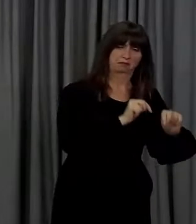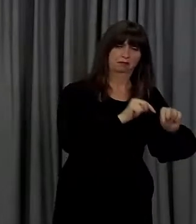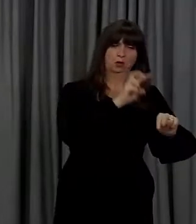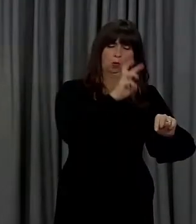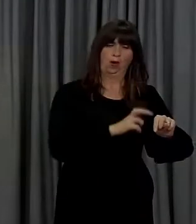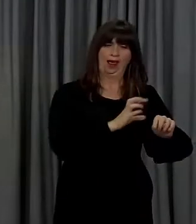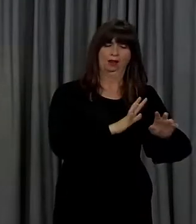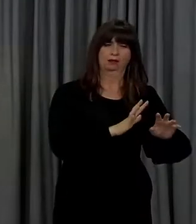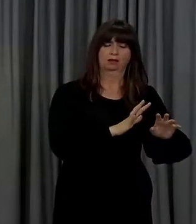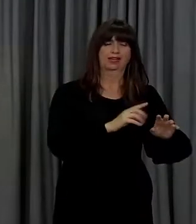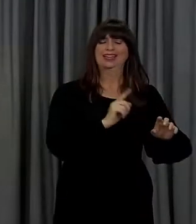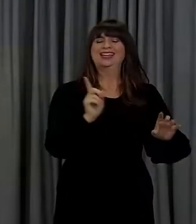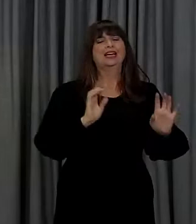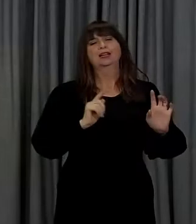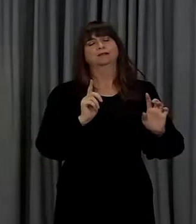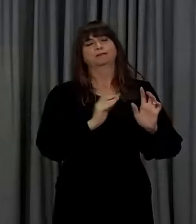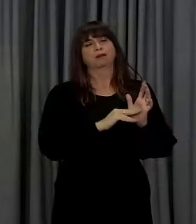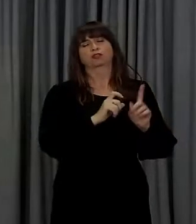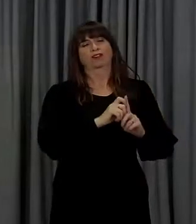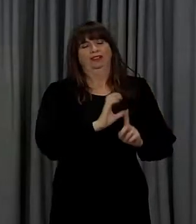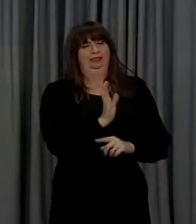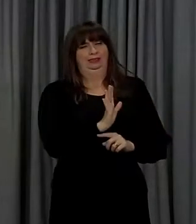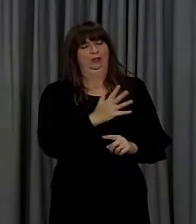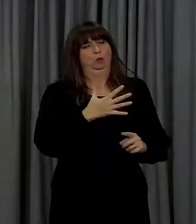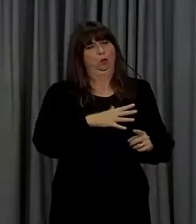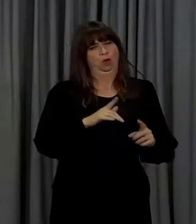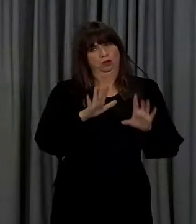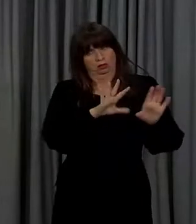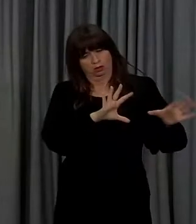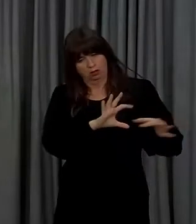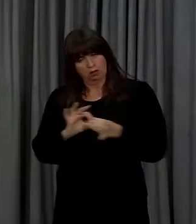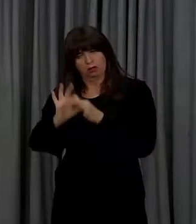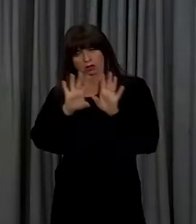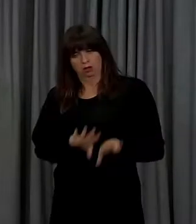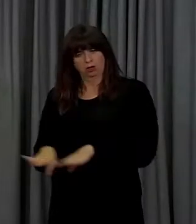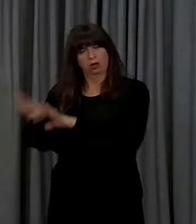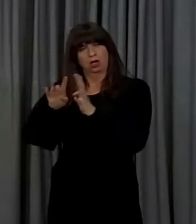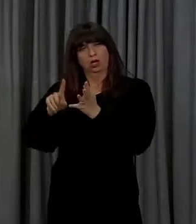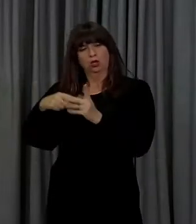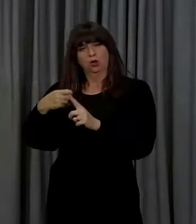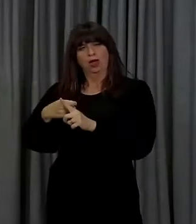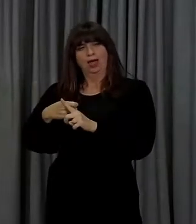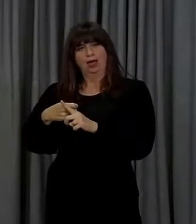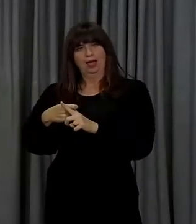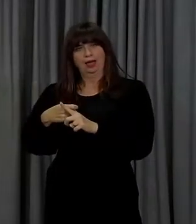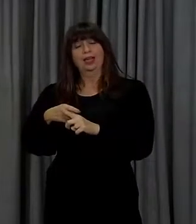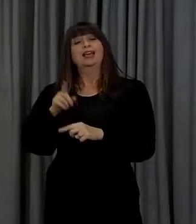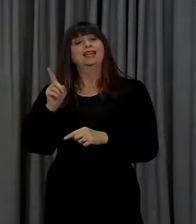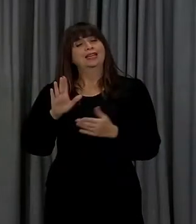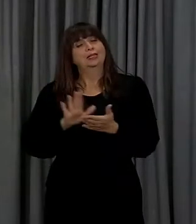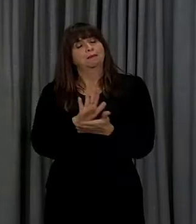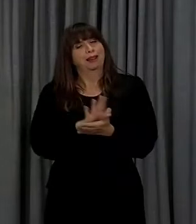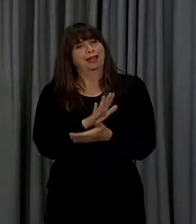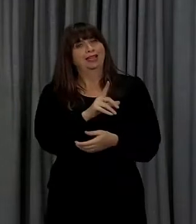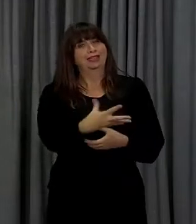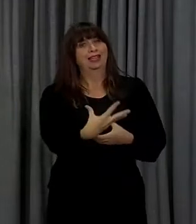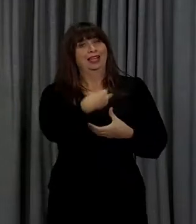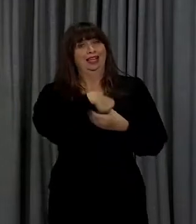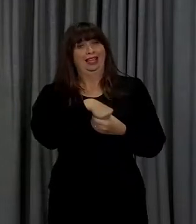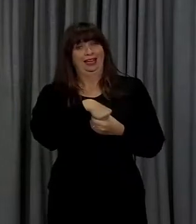the inquiry, that he believed that they should be, and I know he's very pleased that they have that status.